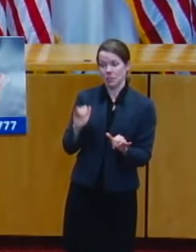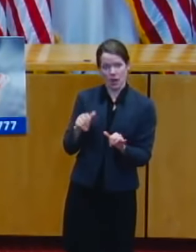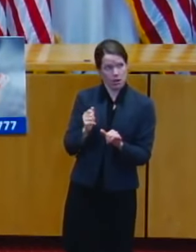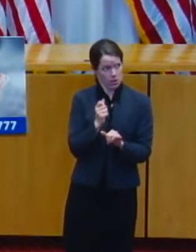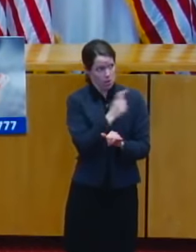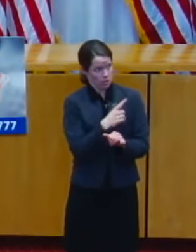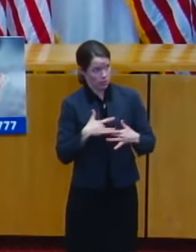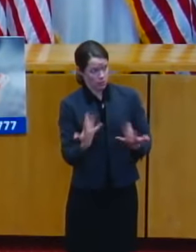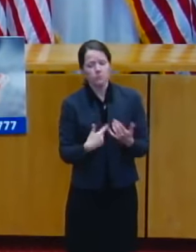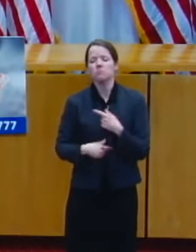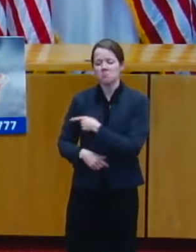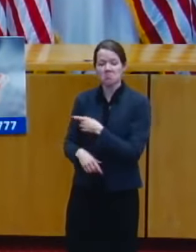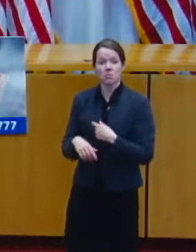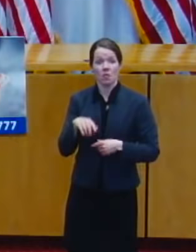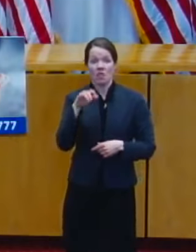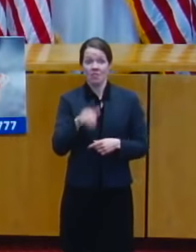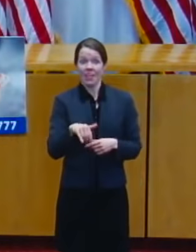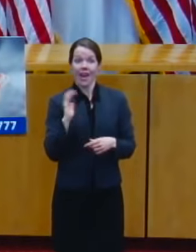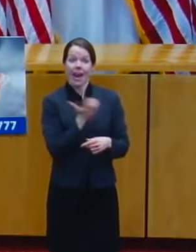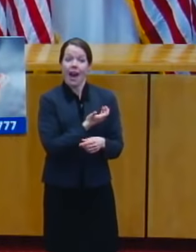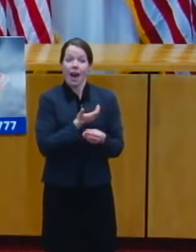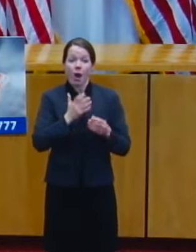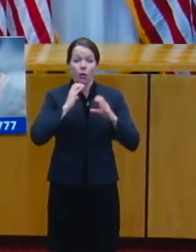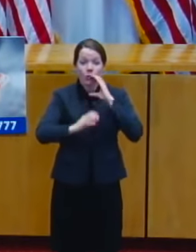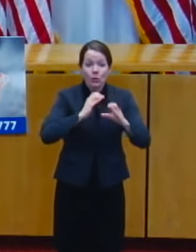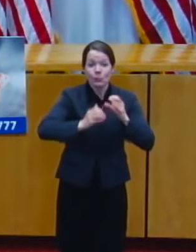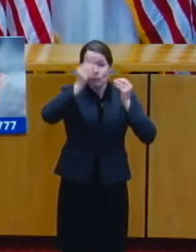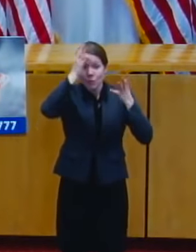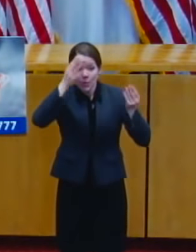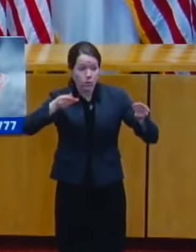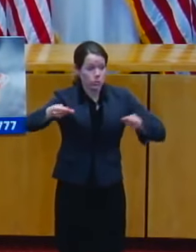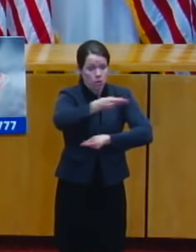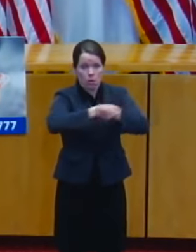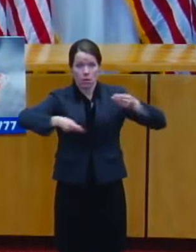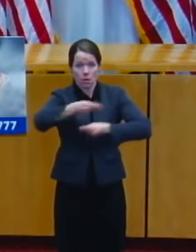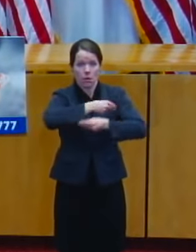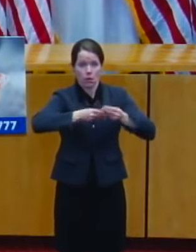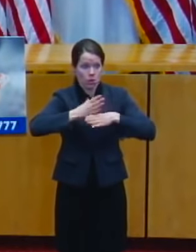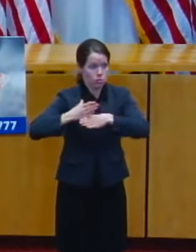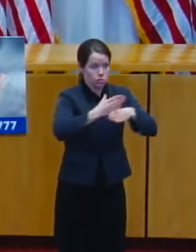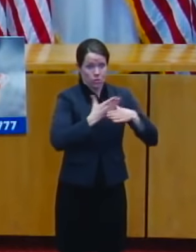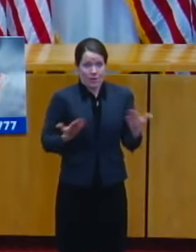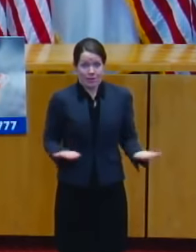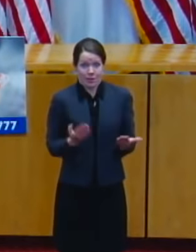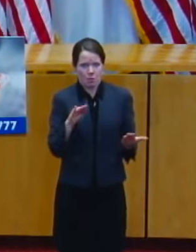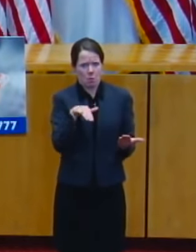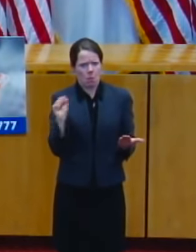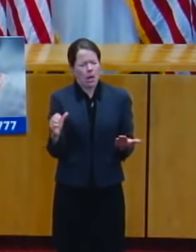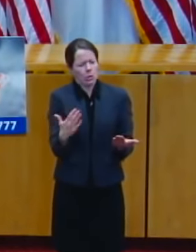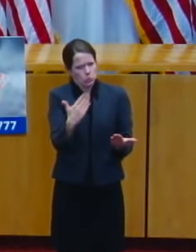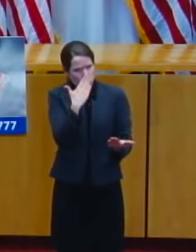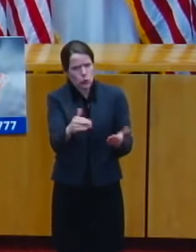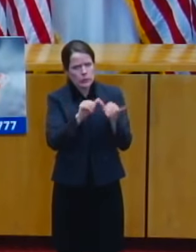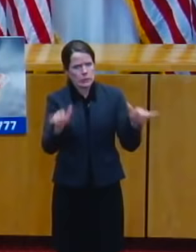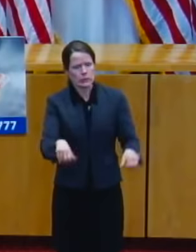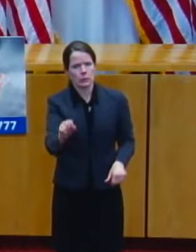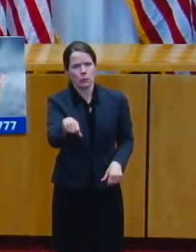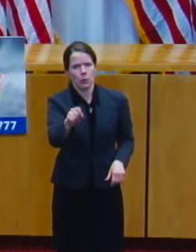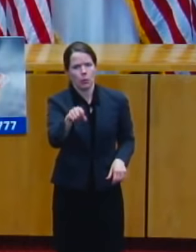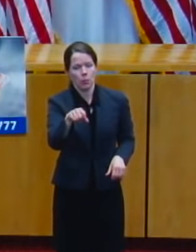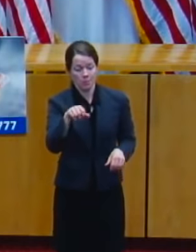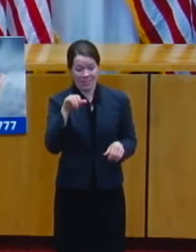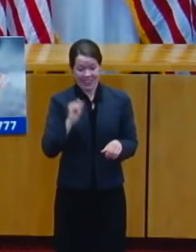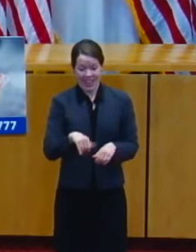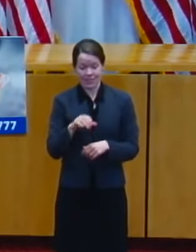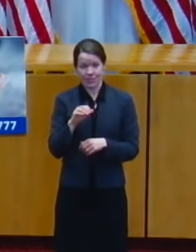robust. In terms of data, what happened and why we had that large number of deaths reported on Monday, it actually is